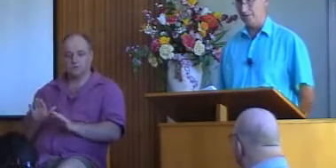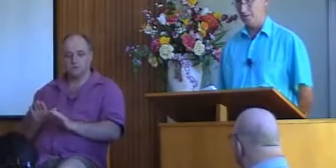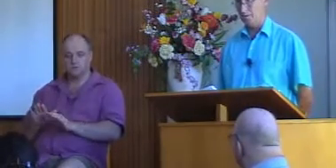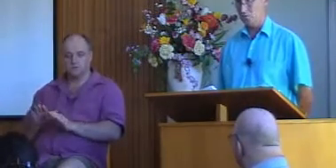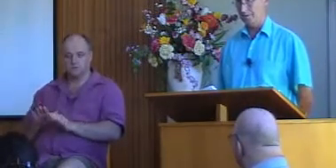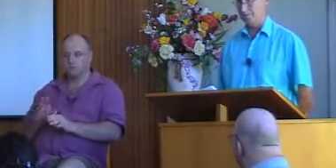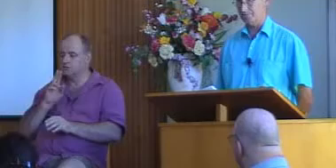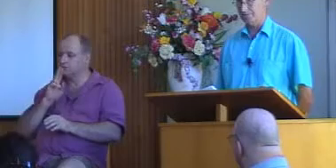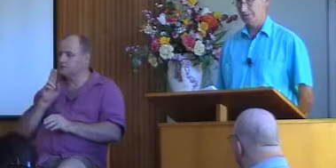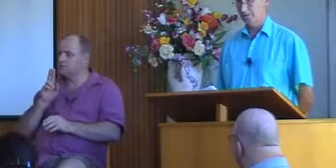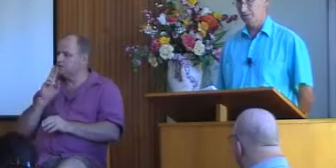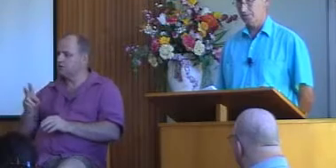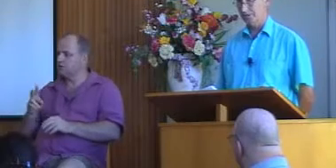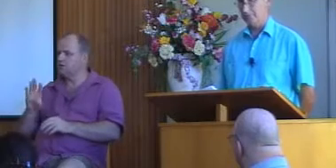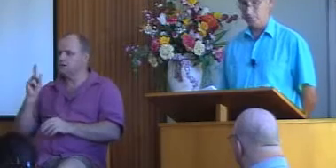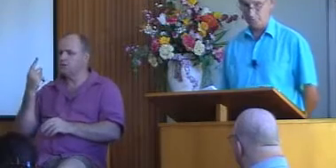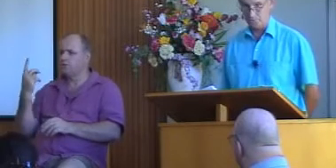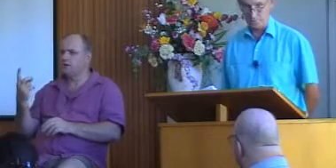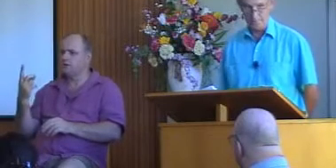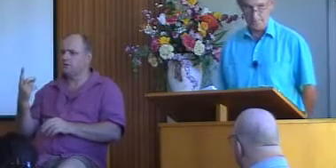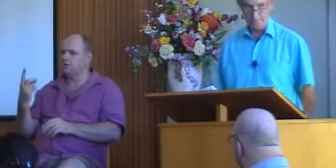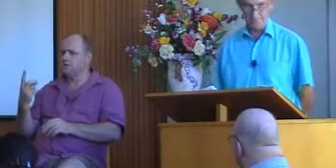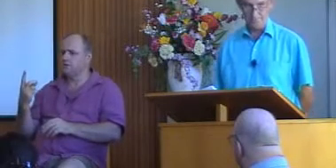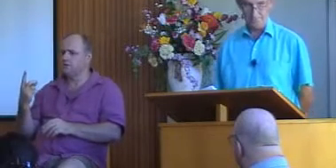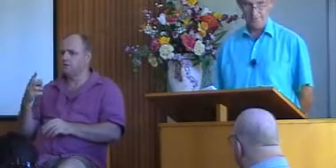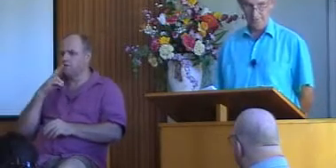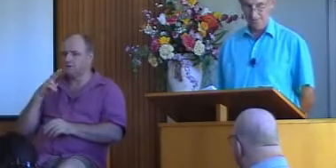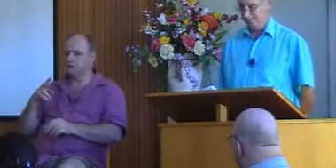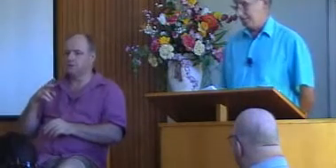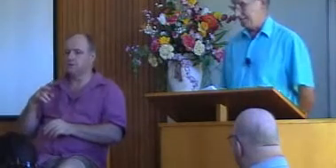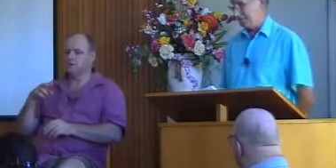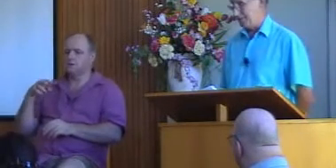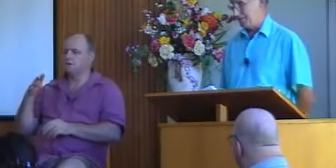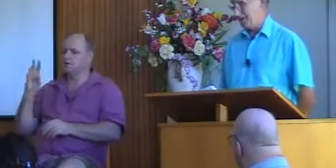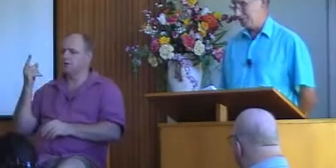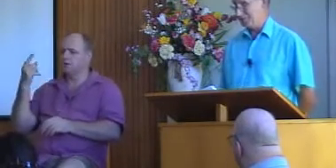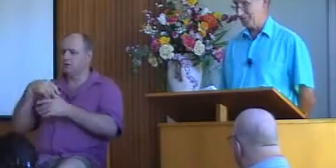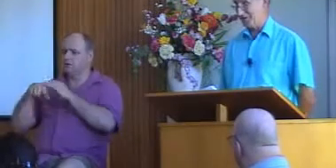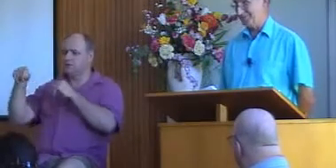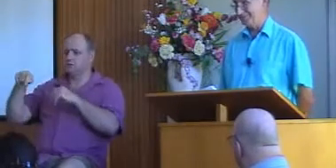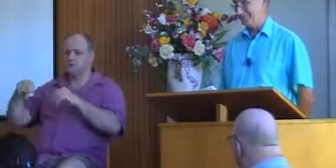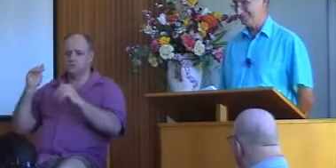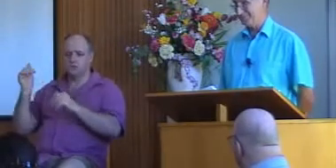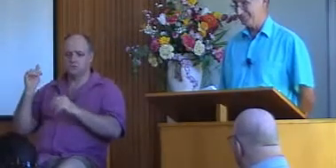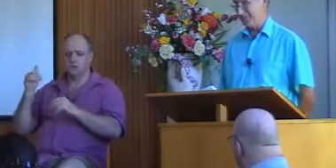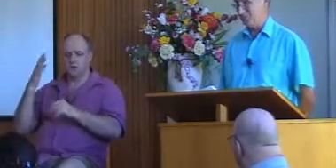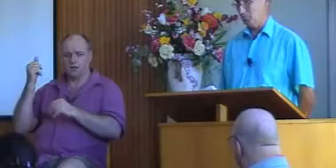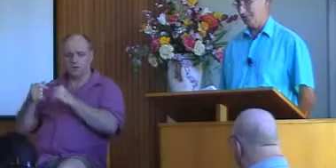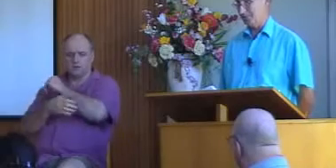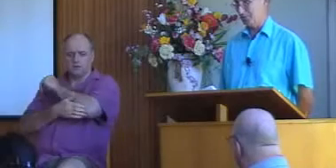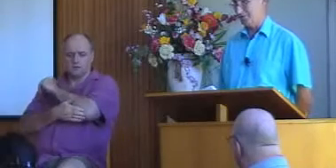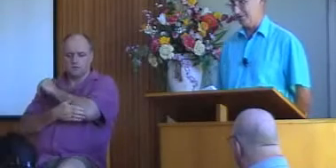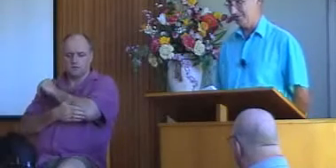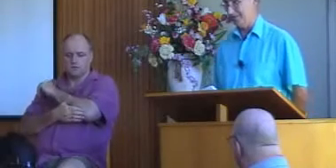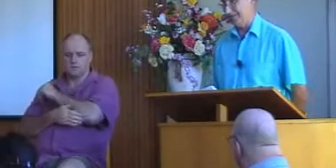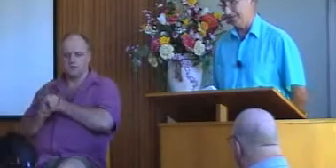in the audience who was suffering with a sore elbow. Now at that time I had just contracted painful